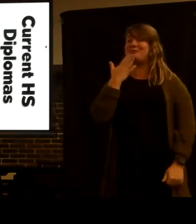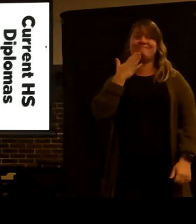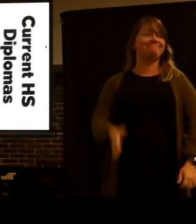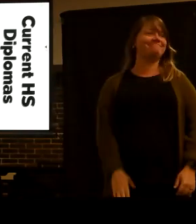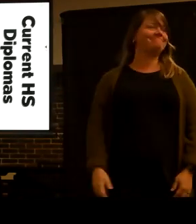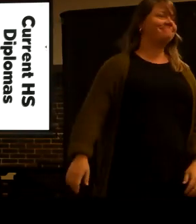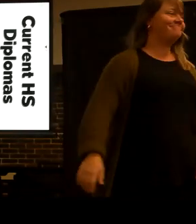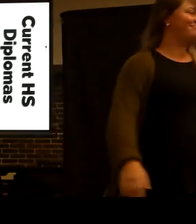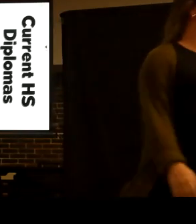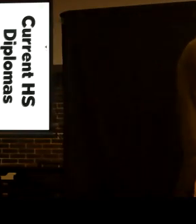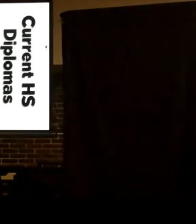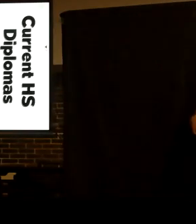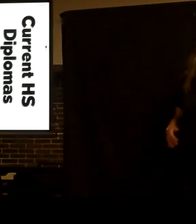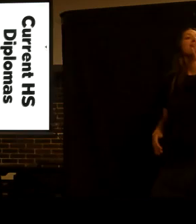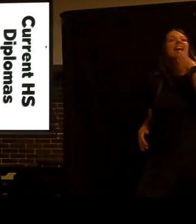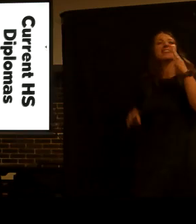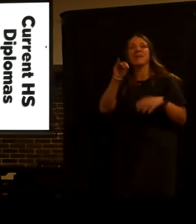Okay, thanks.